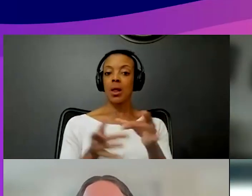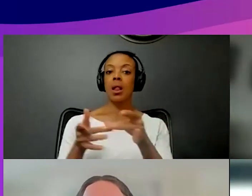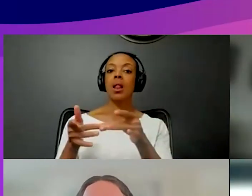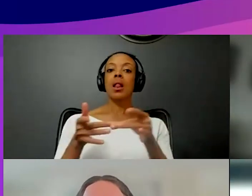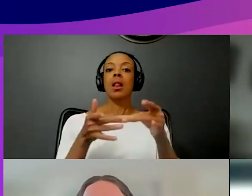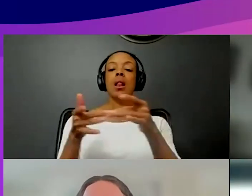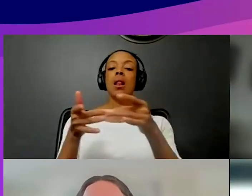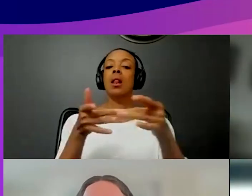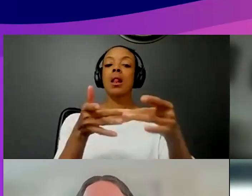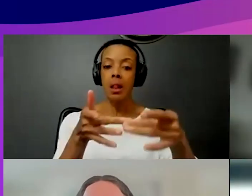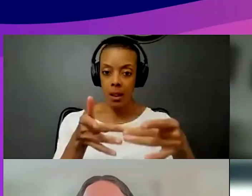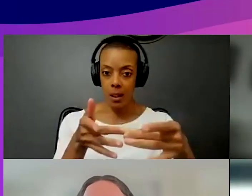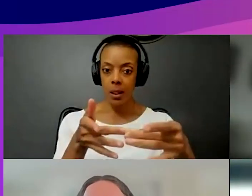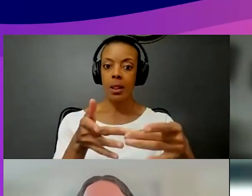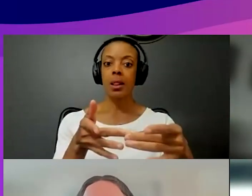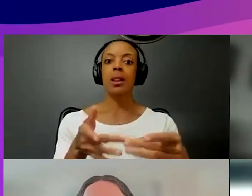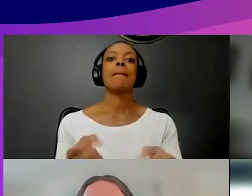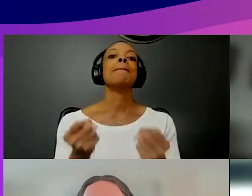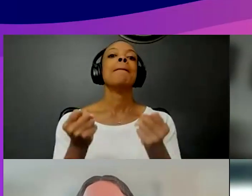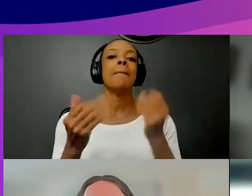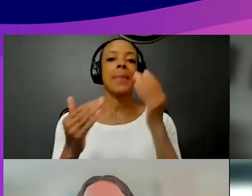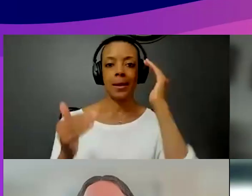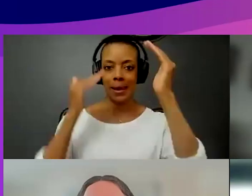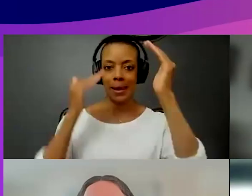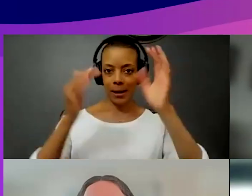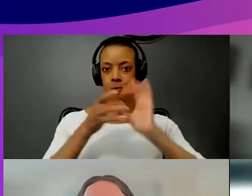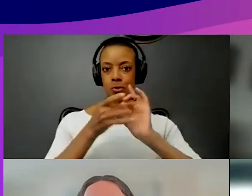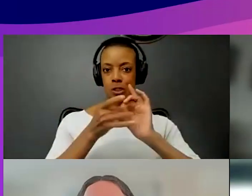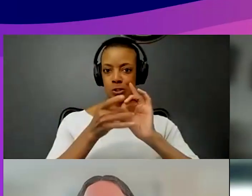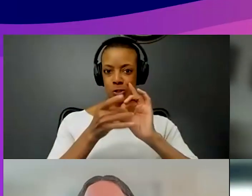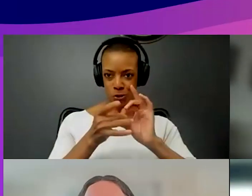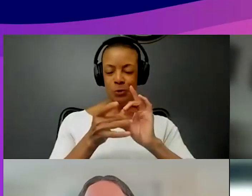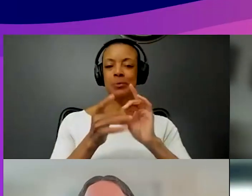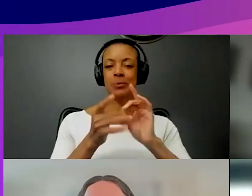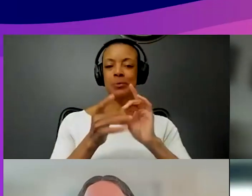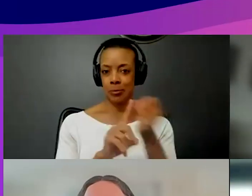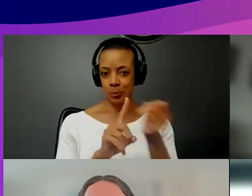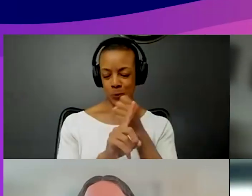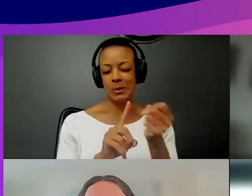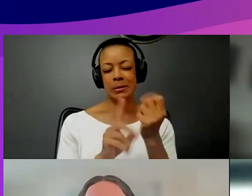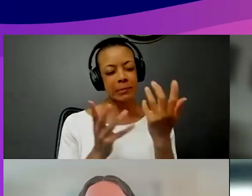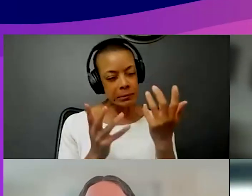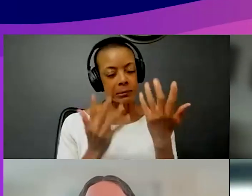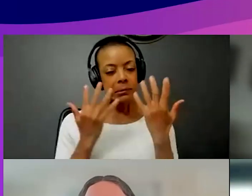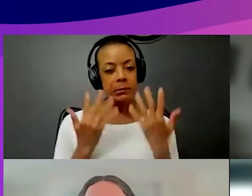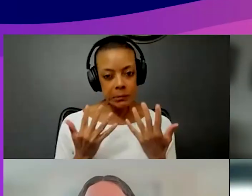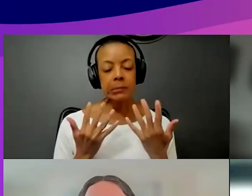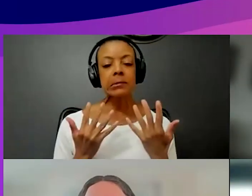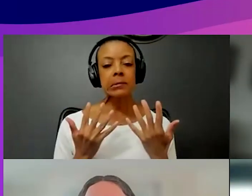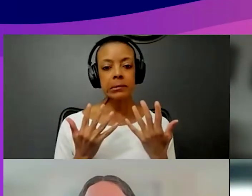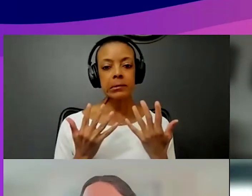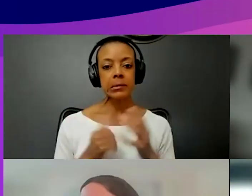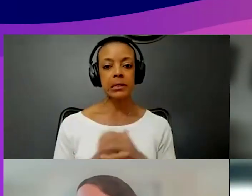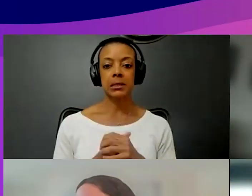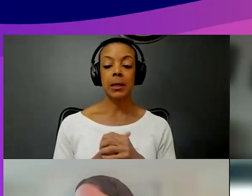into multiple adult relationships that were abusive, unfortunately. So I mean, not for